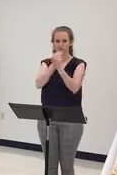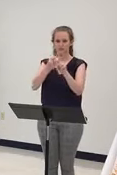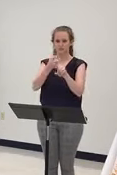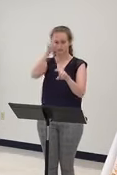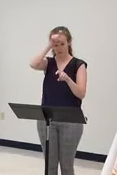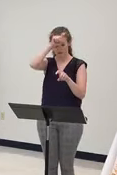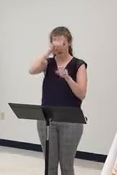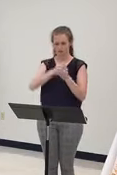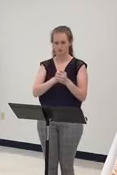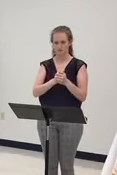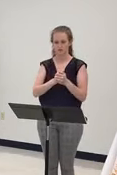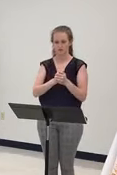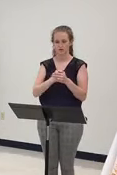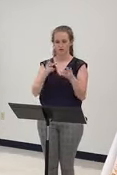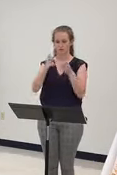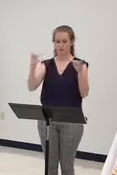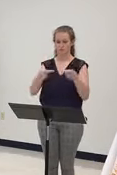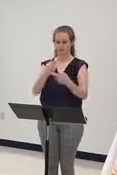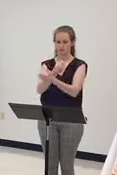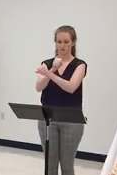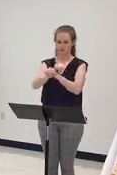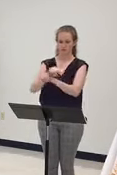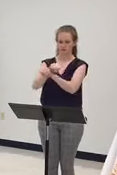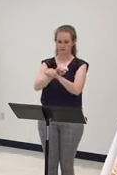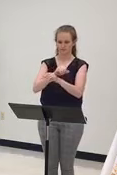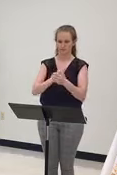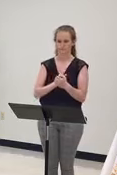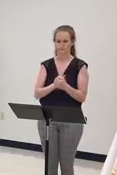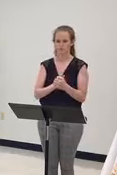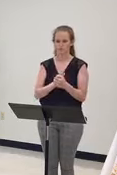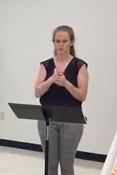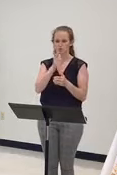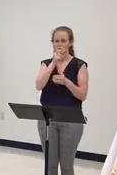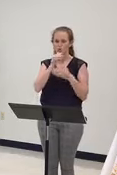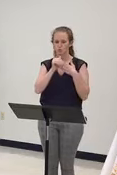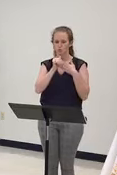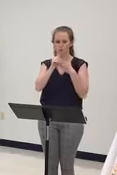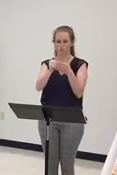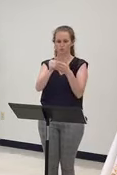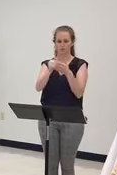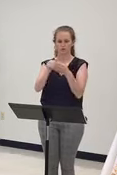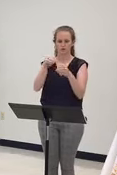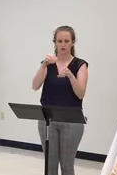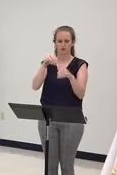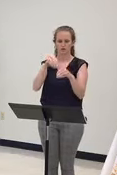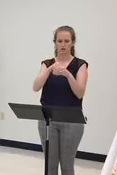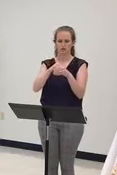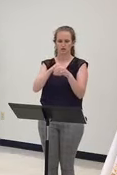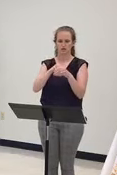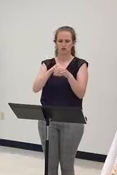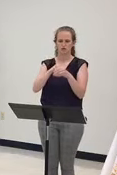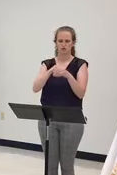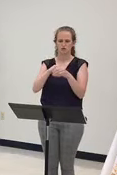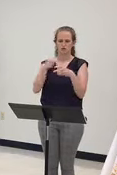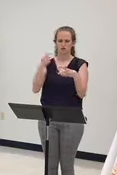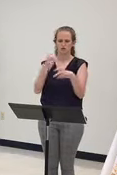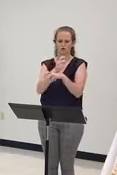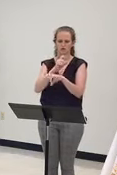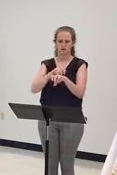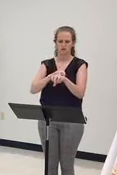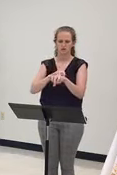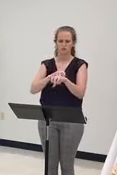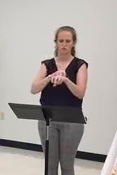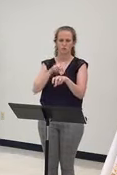out of the land of Egypt, that place of slavery, who guided you through the vast and terrible desert with